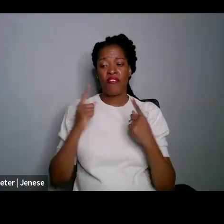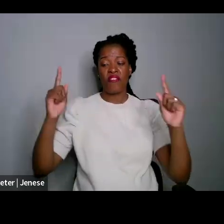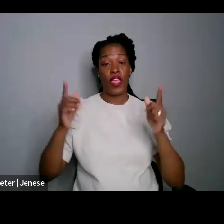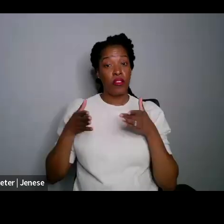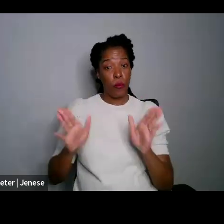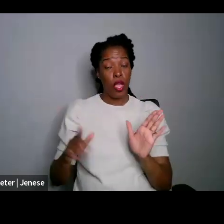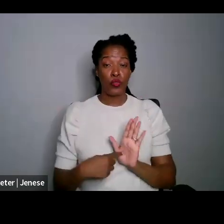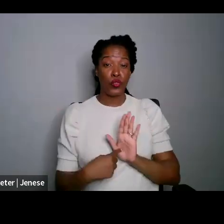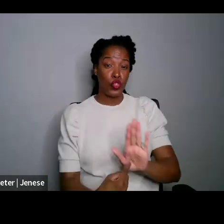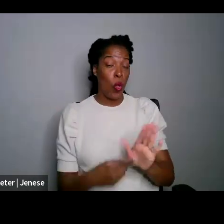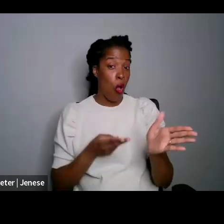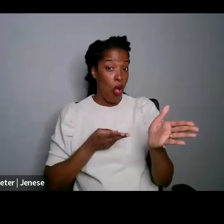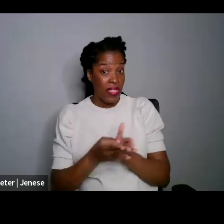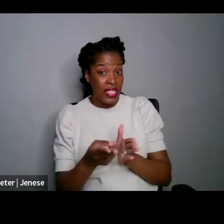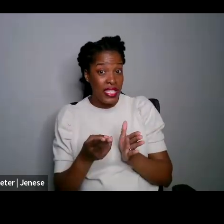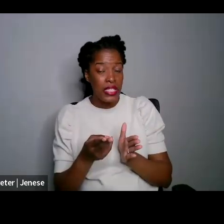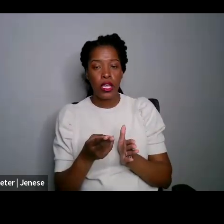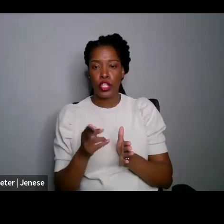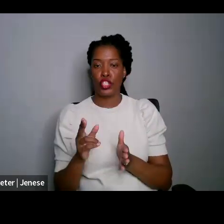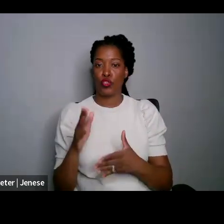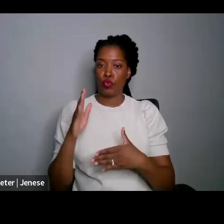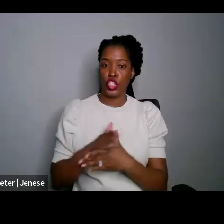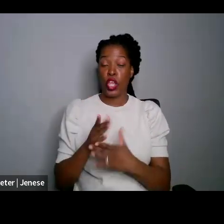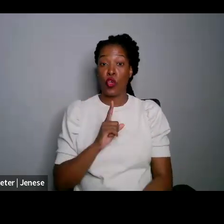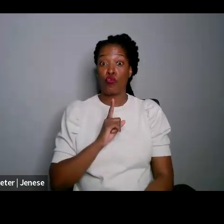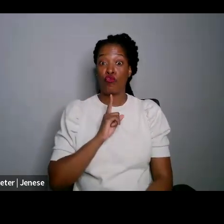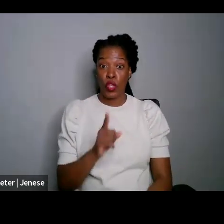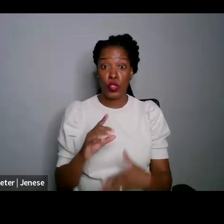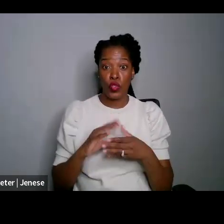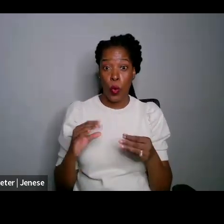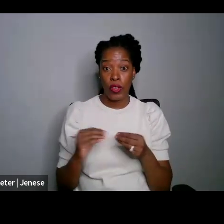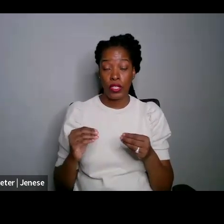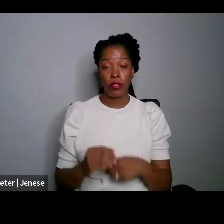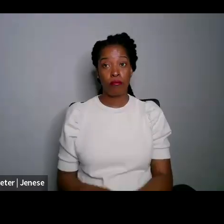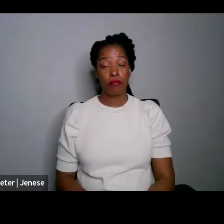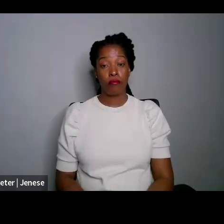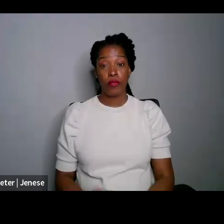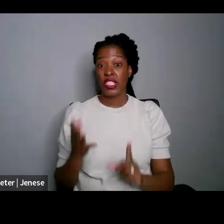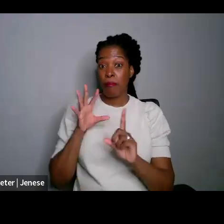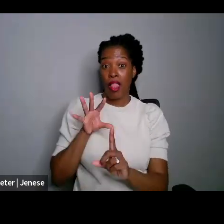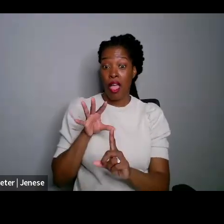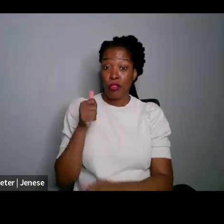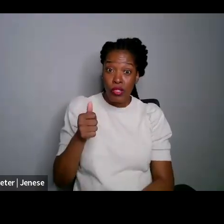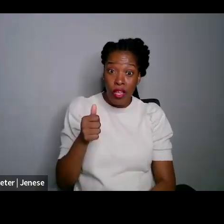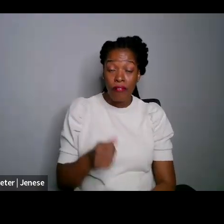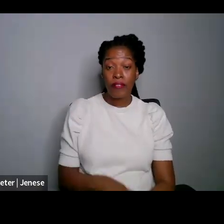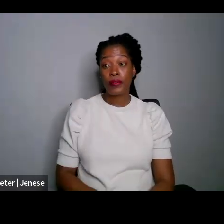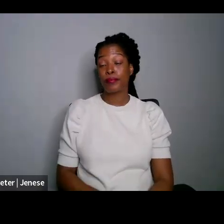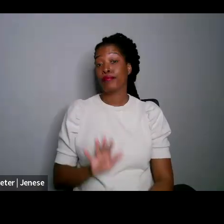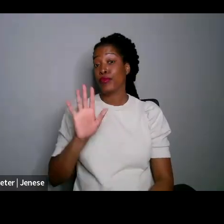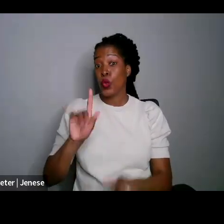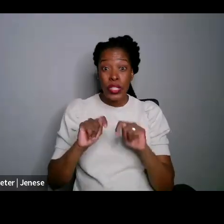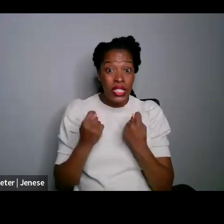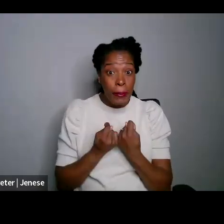authenticity is to share real stories. Spotlight yourself, your team, your customers, or your